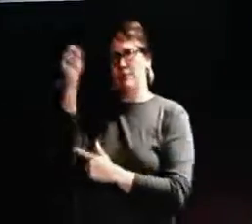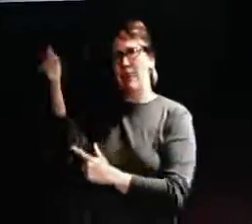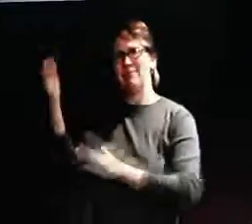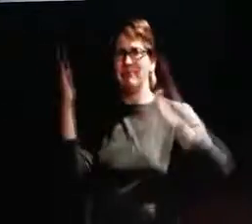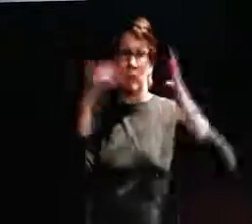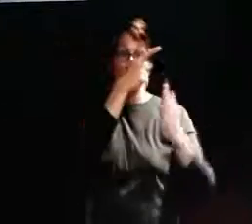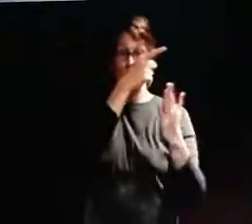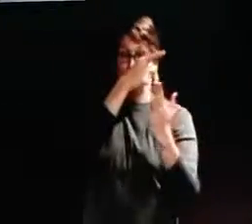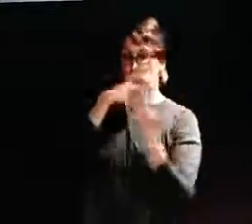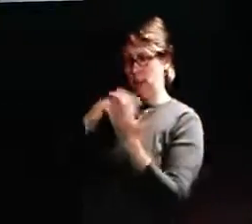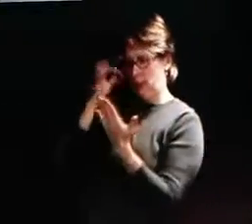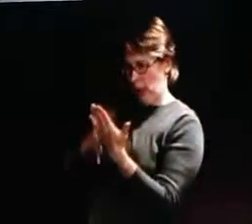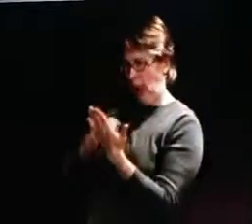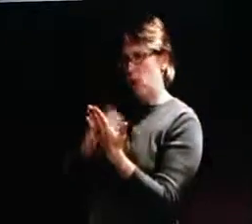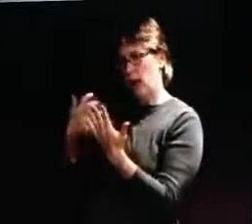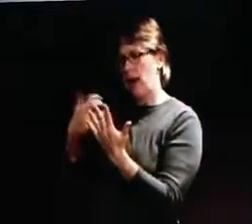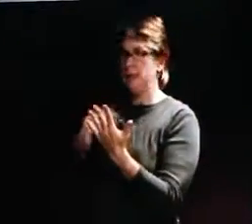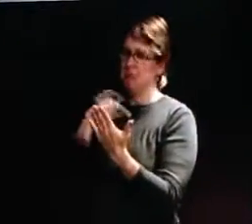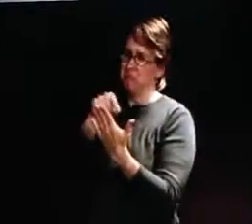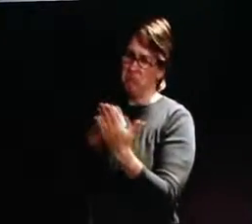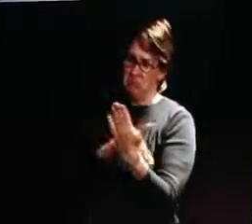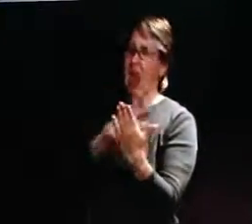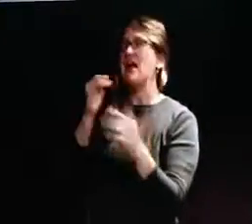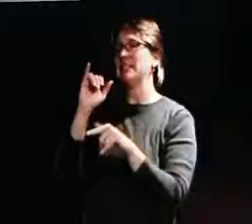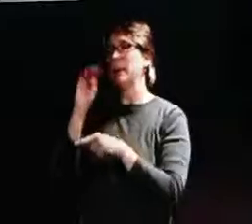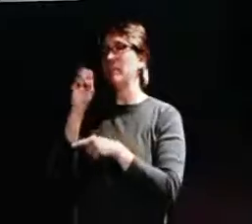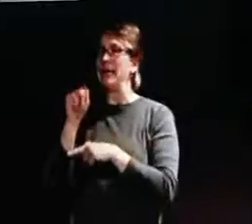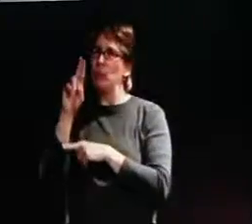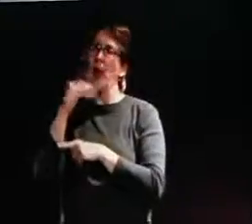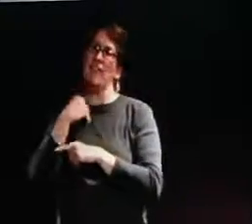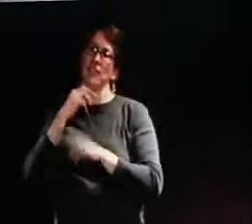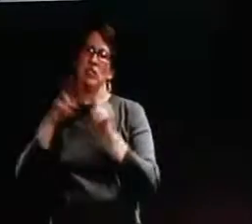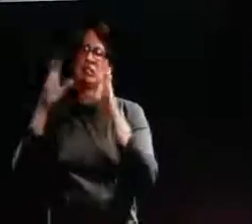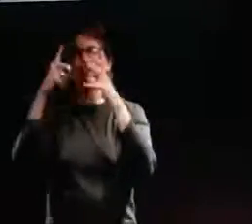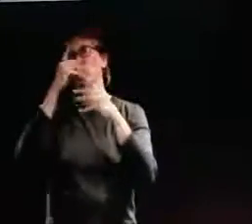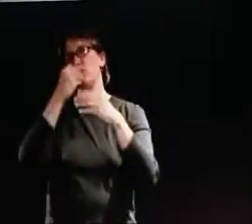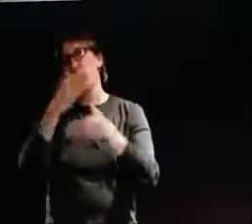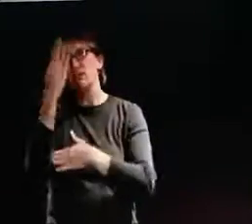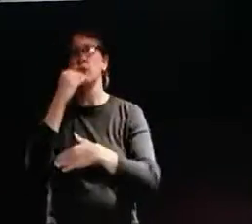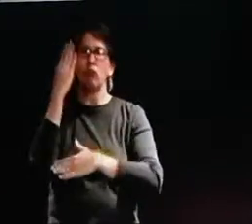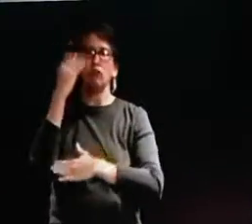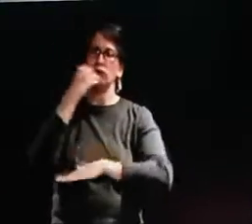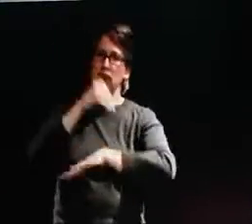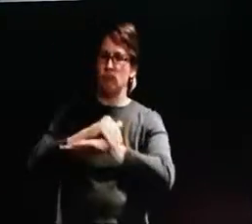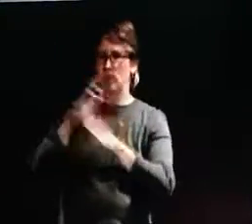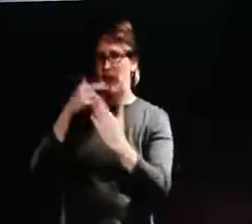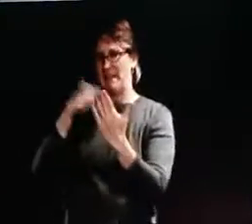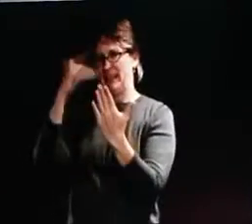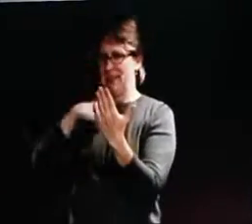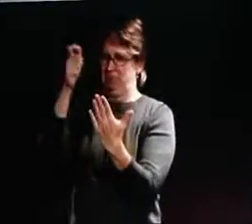and package everything for your meals in plastic containers. They have a variety of different menus